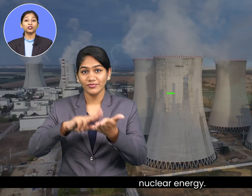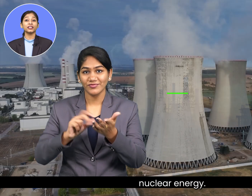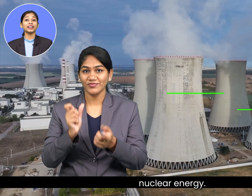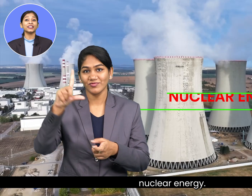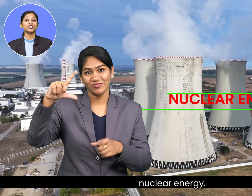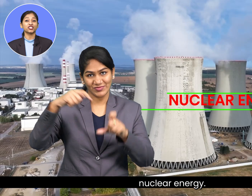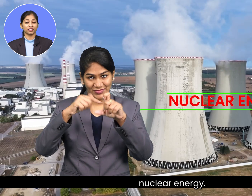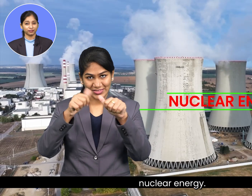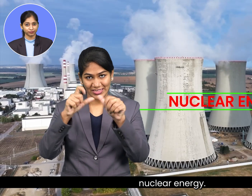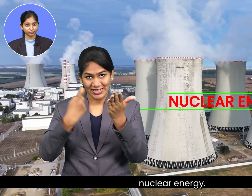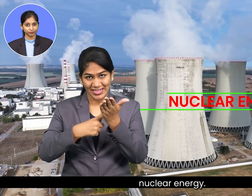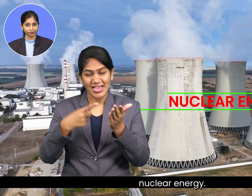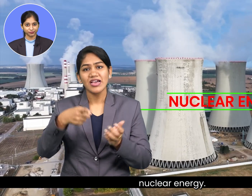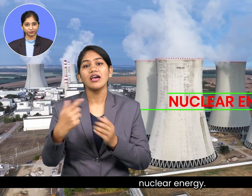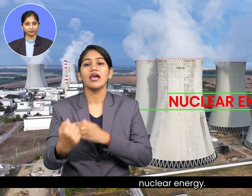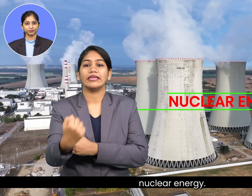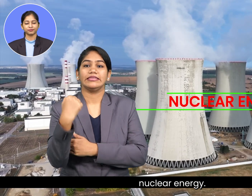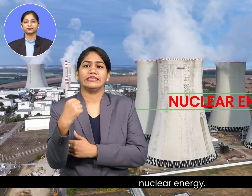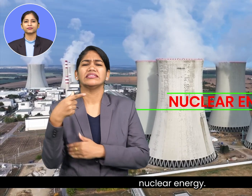Nuclear energy.